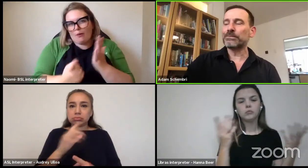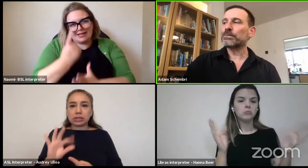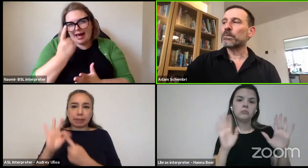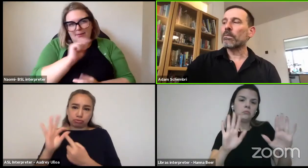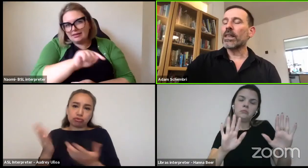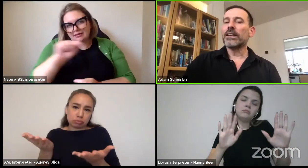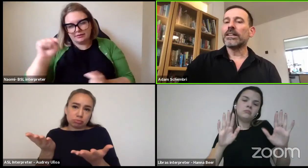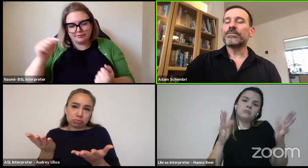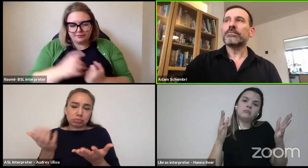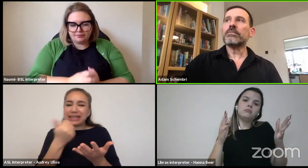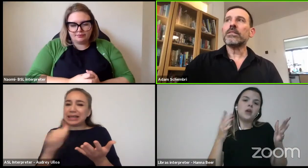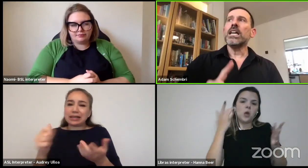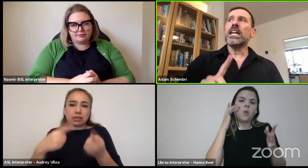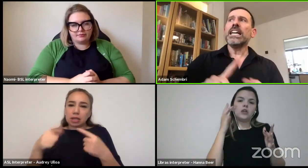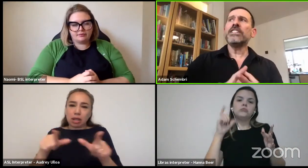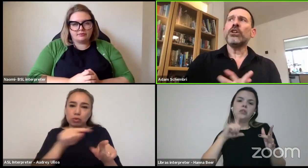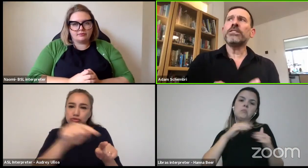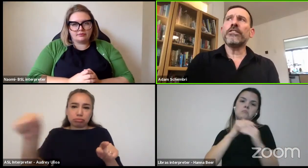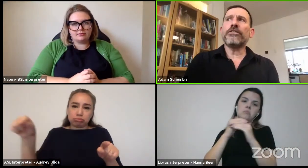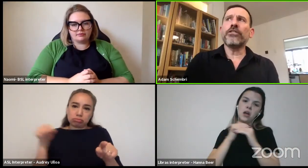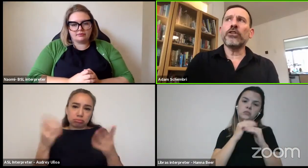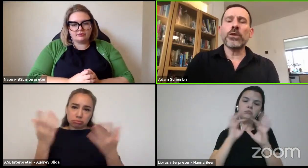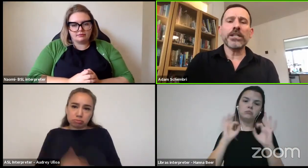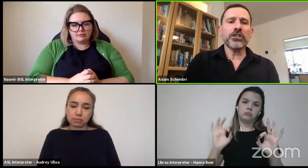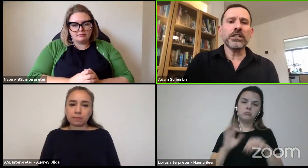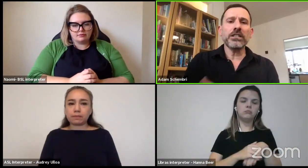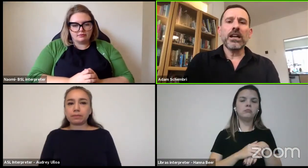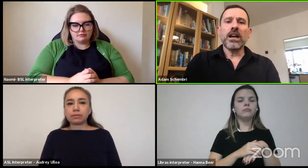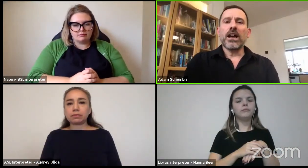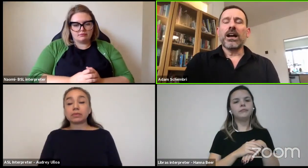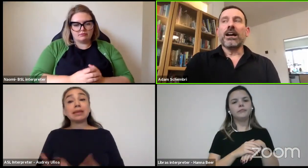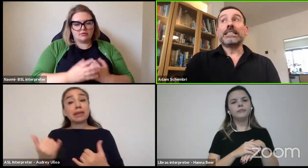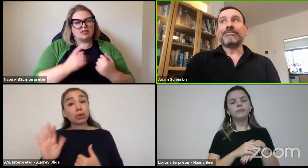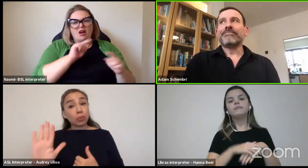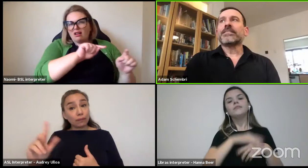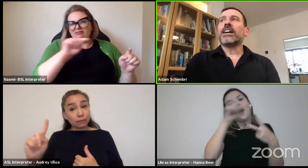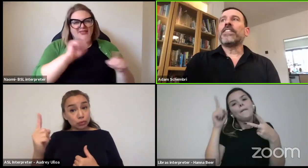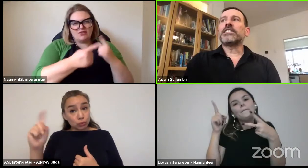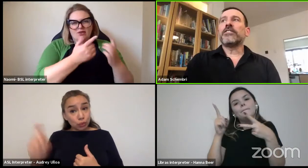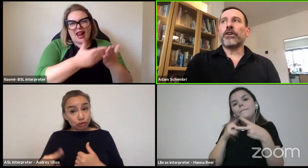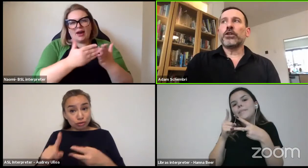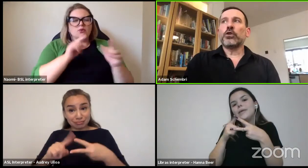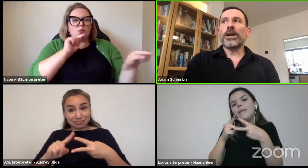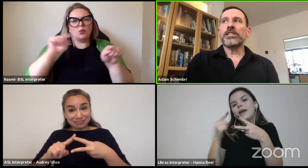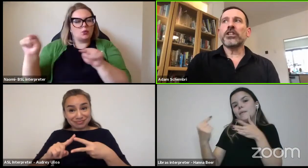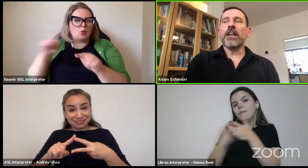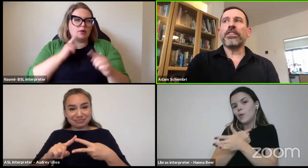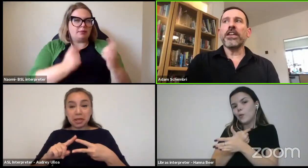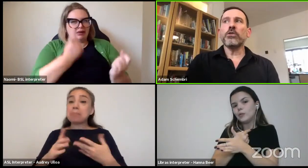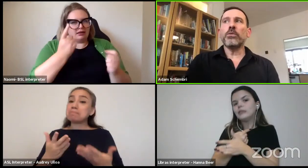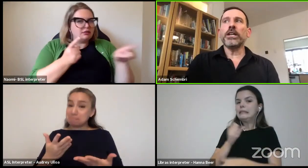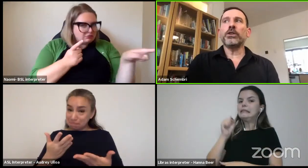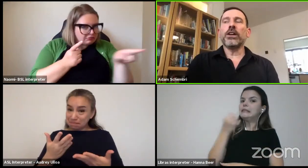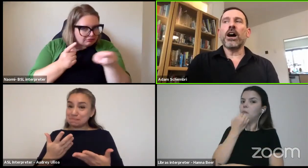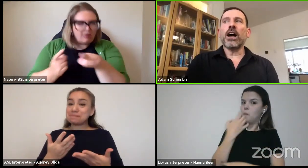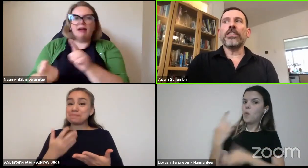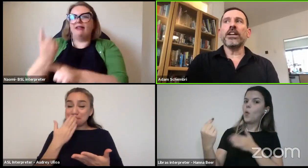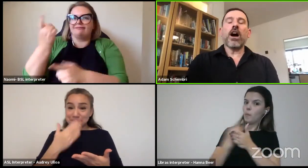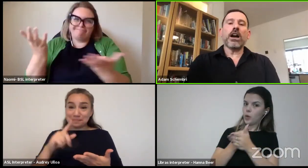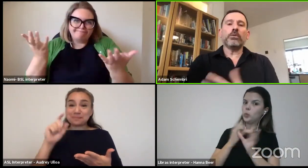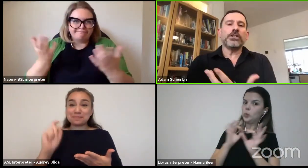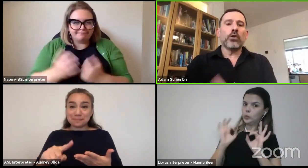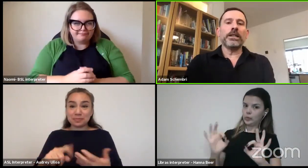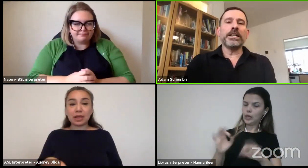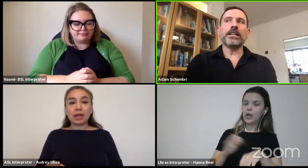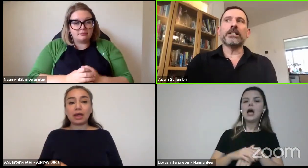cross-linguistically. In terms of the first question, that's a very good question. I think